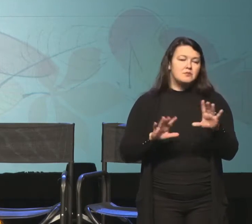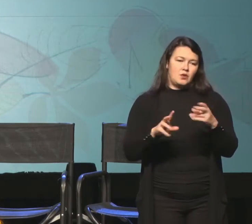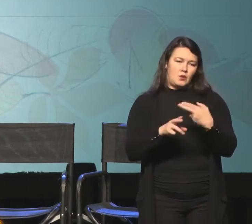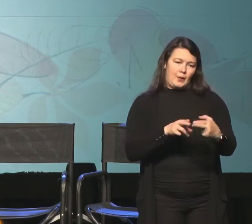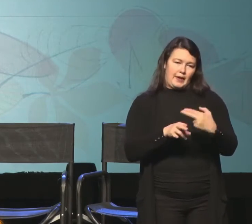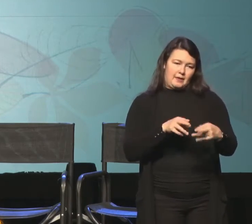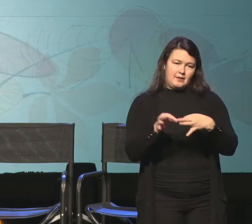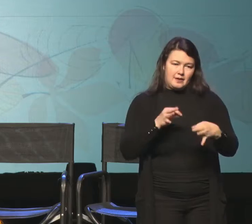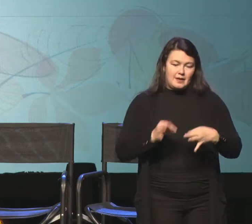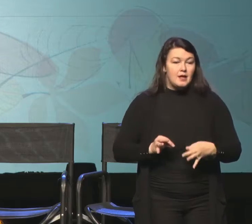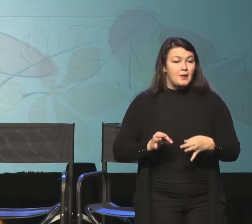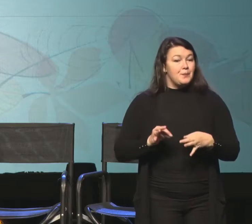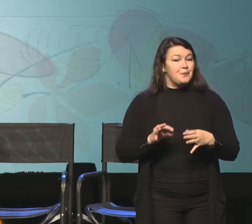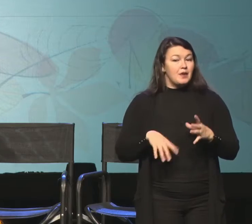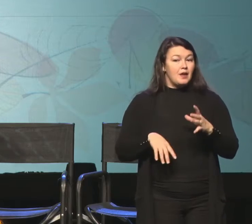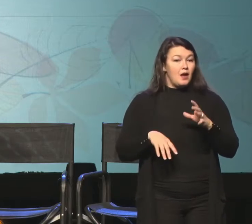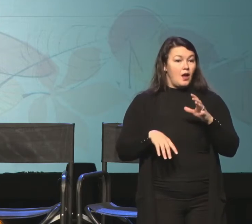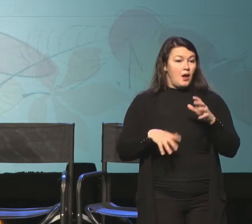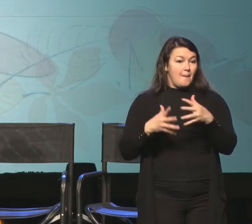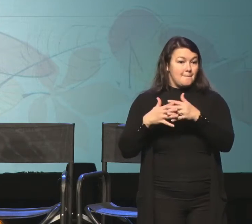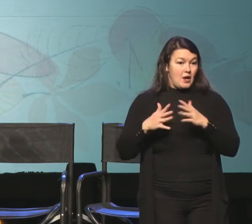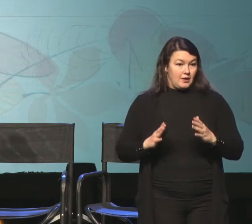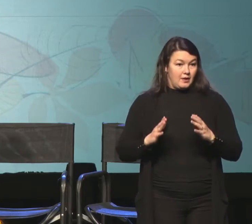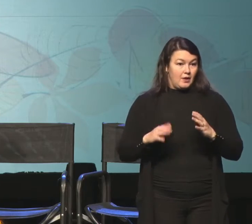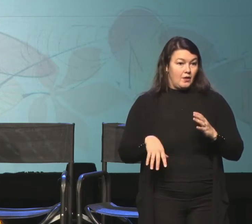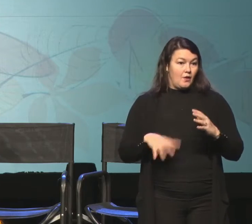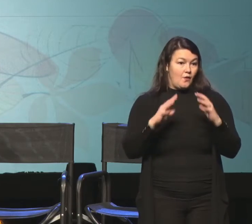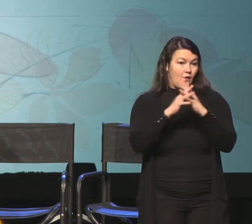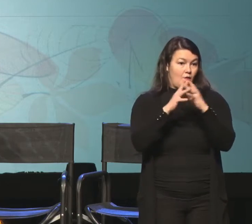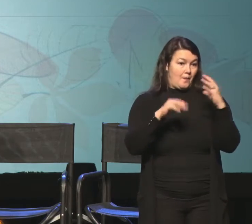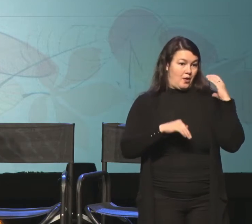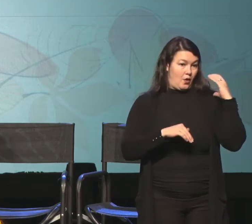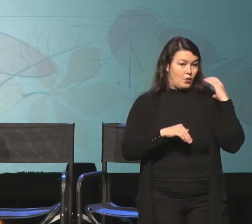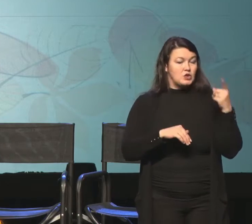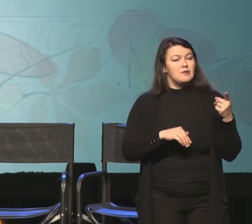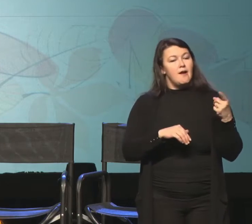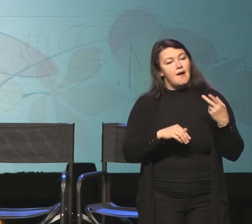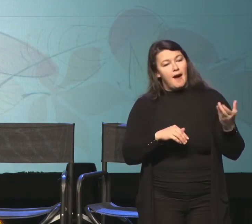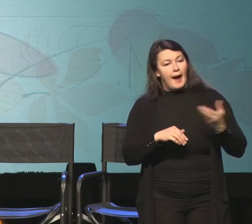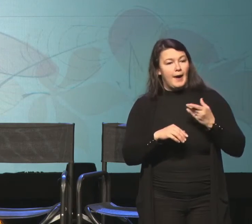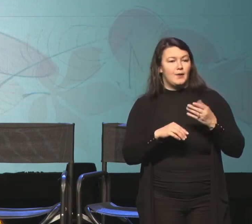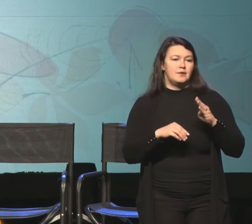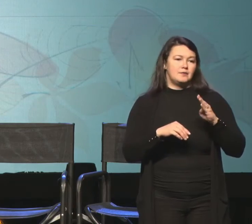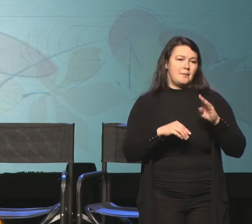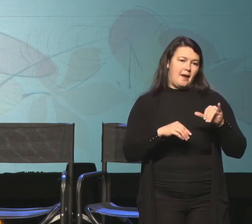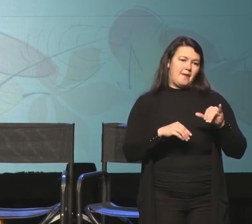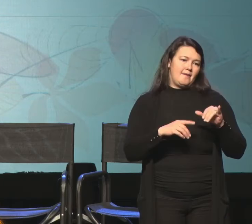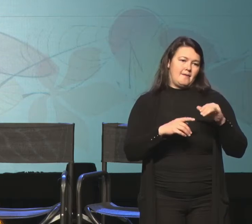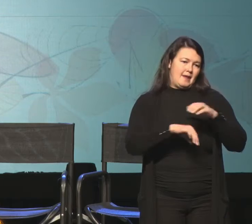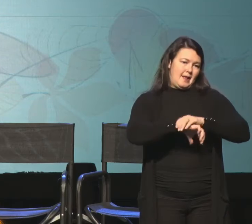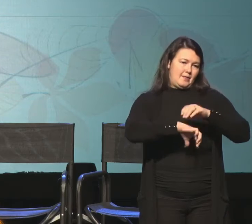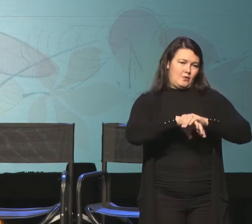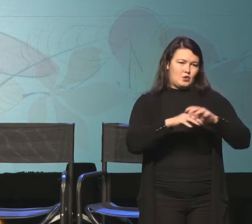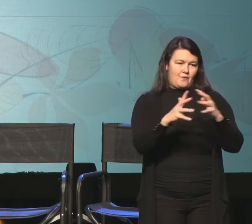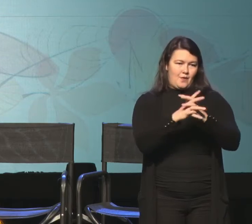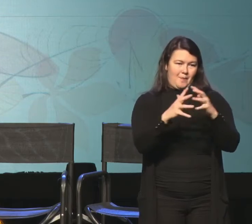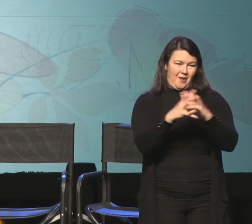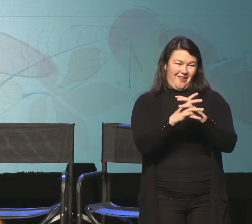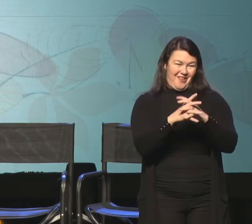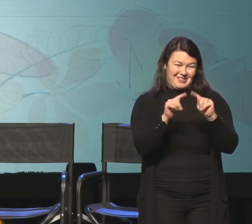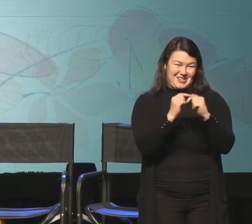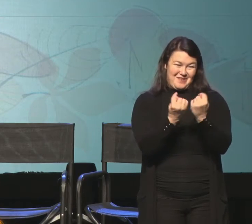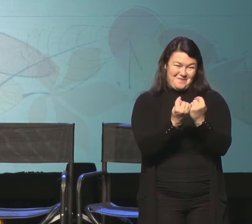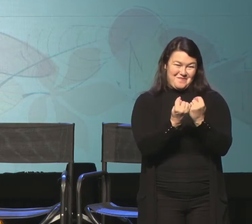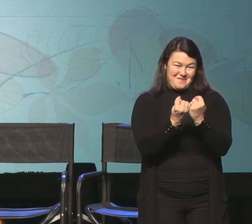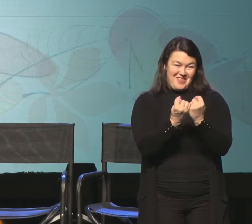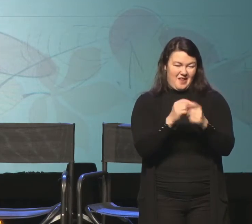Ted Lasso, the premise is there's an American football coach who gets hired by an English football team, a professional